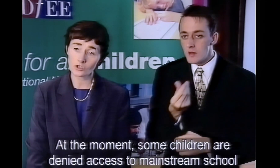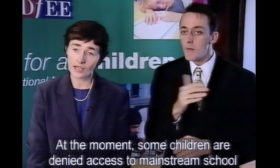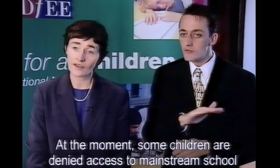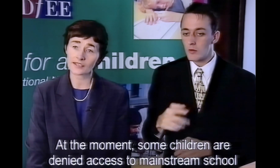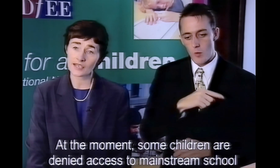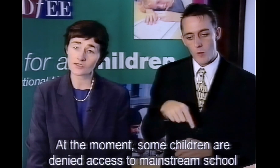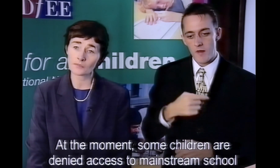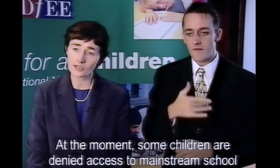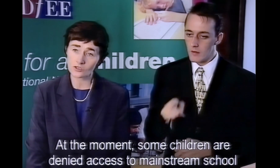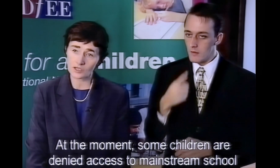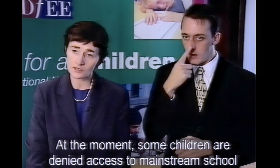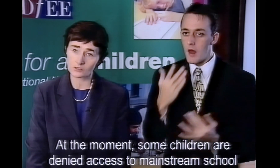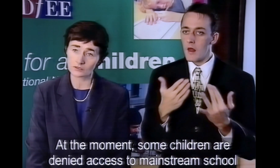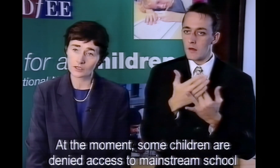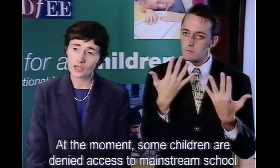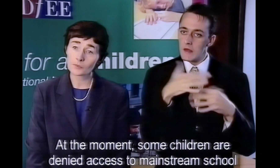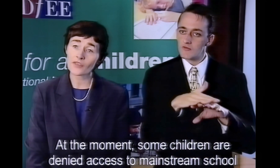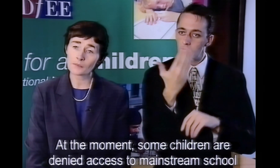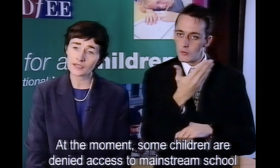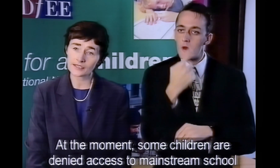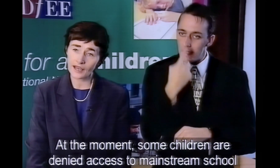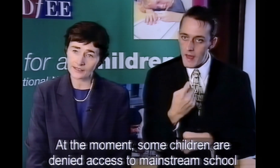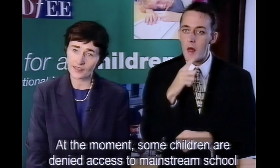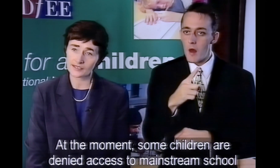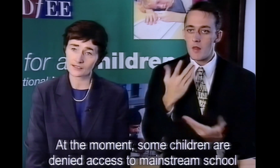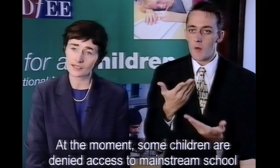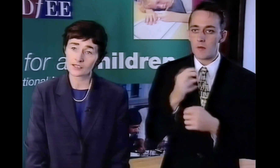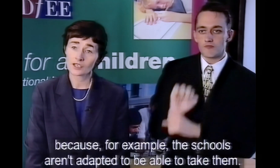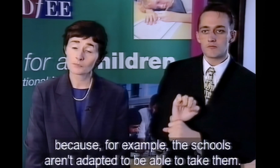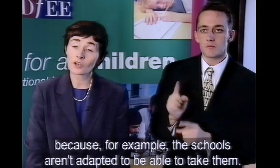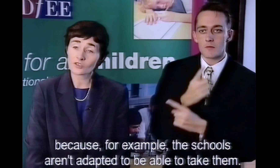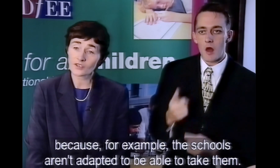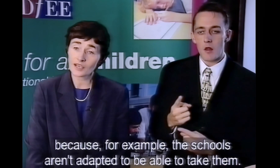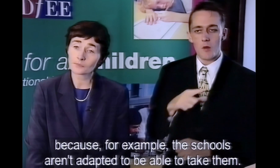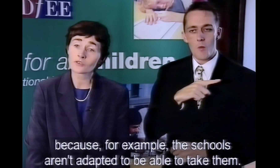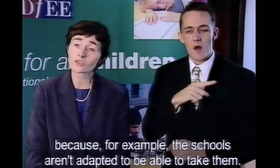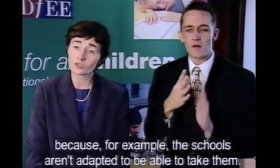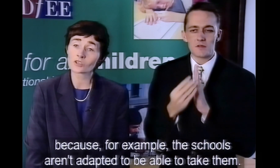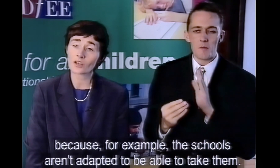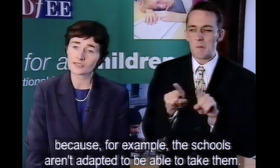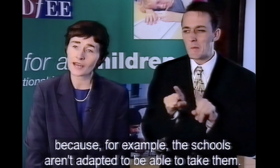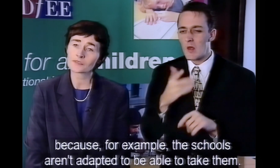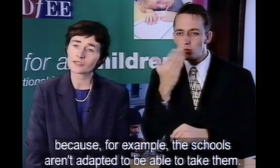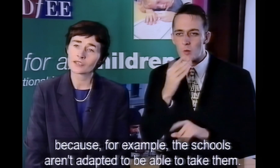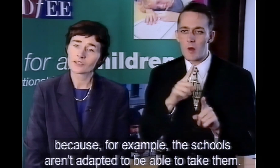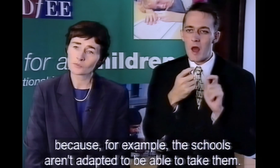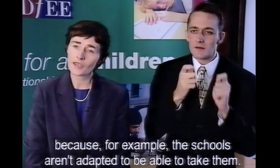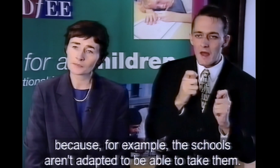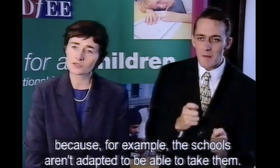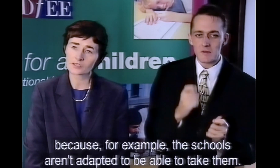have access to mainstream school, but they're being denied that access because, for example, the schools aren't adapted to be able to take